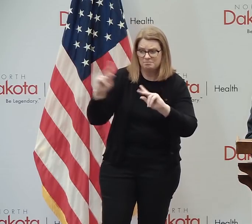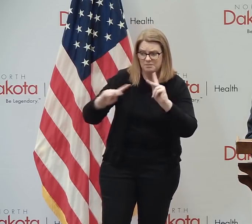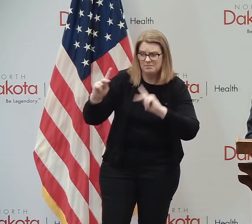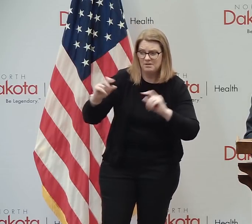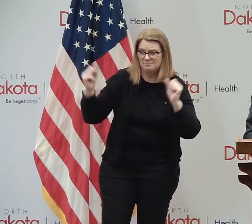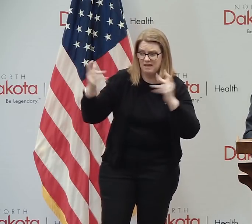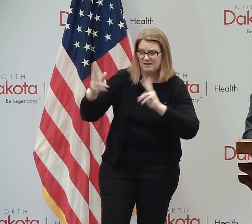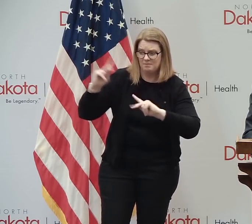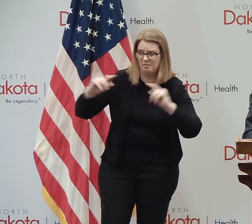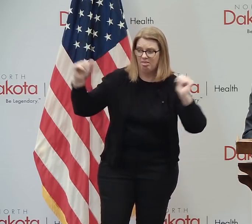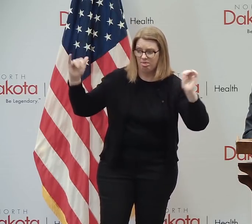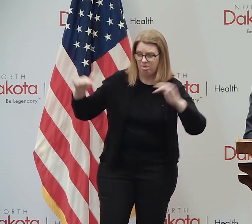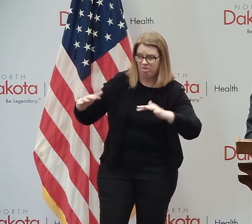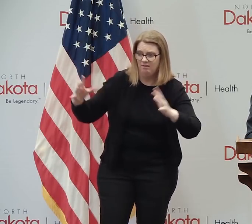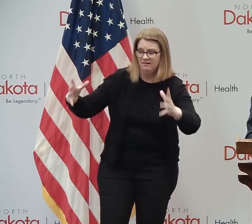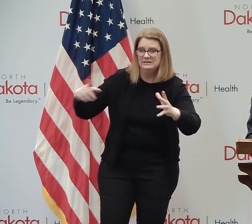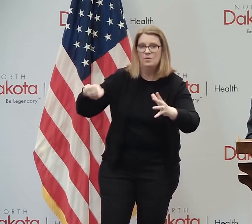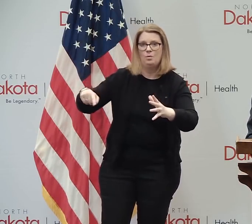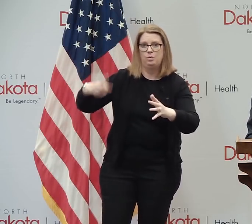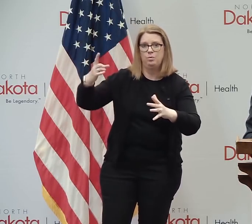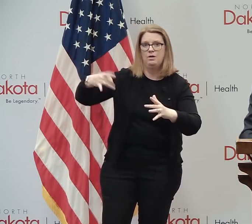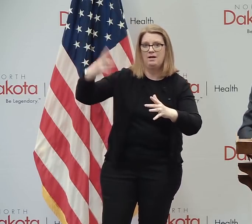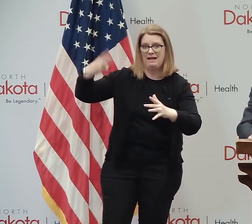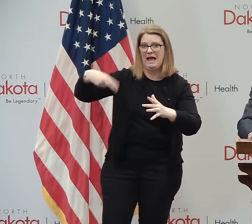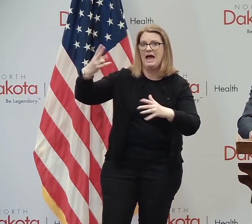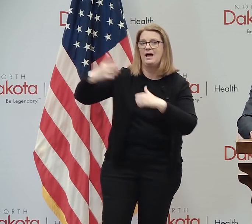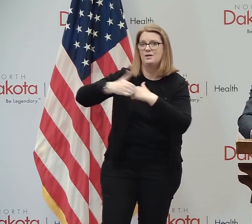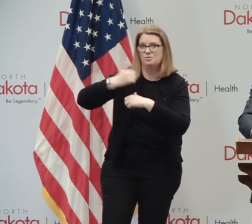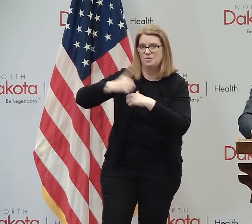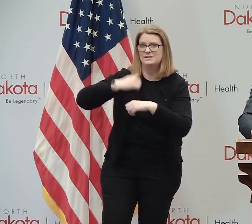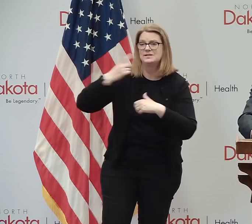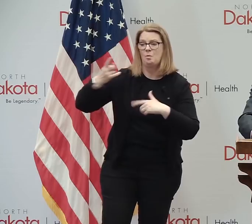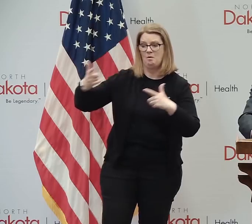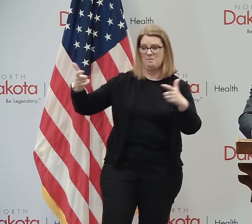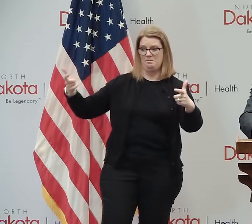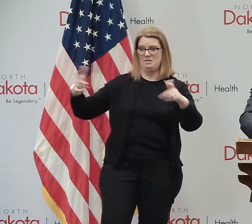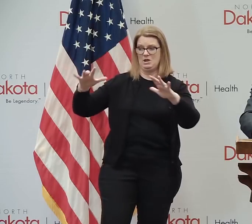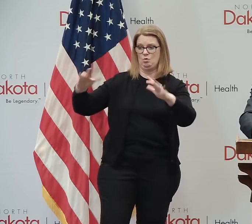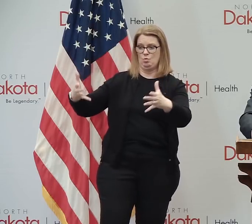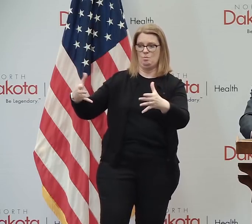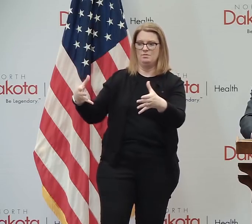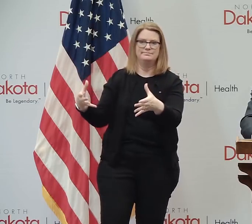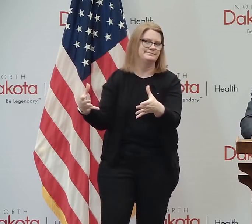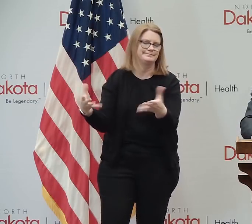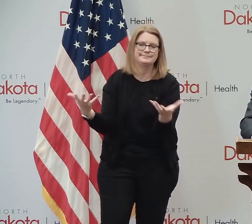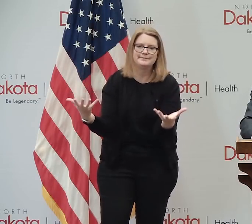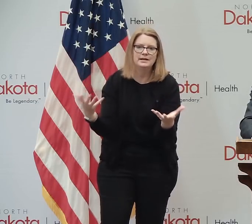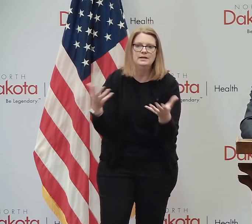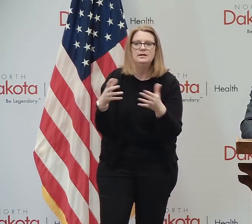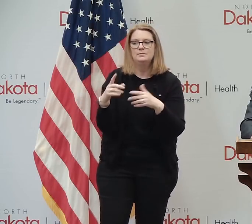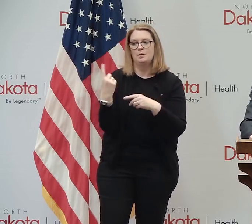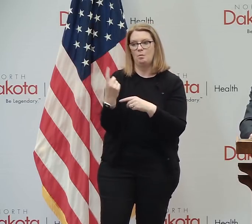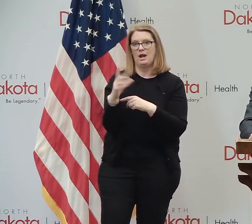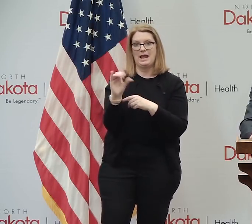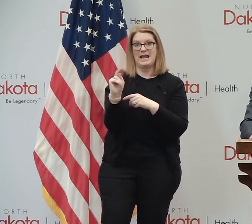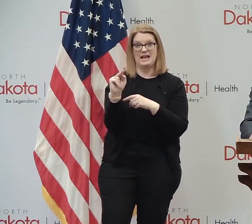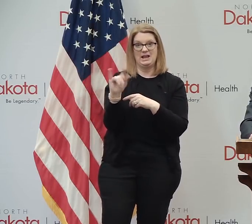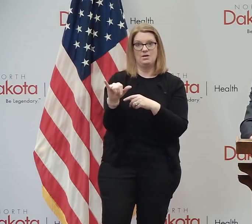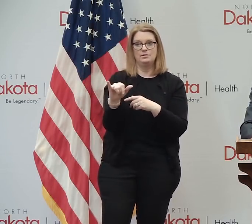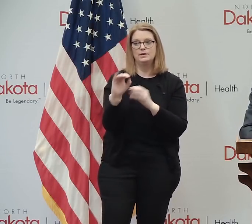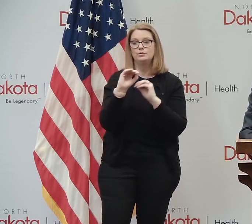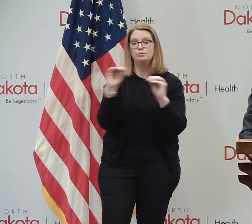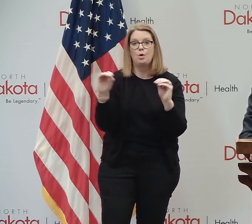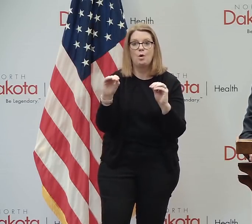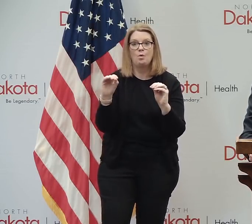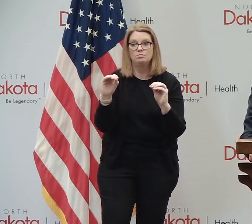got a highly contagious disease, it only takes one large group, say even if it was in a county where we haven't had a